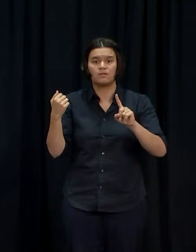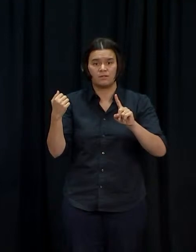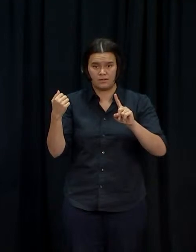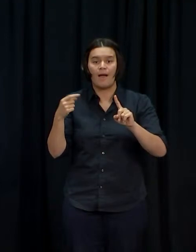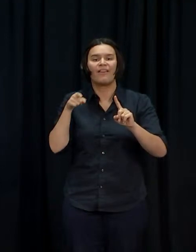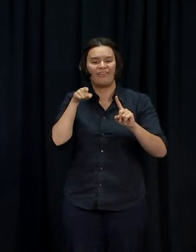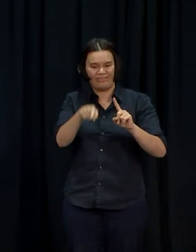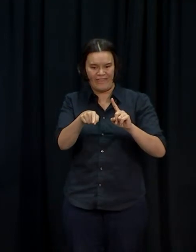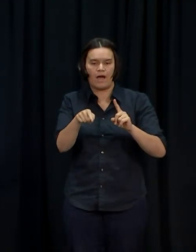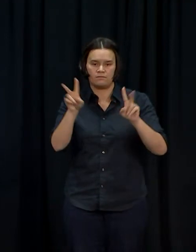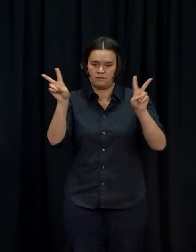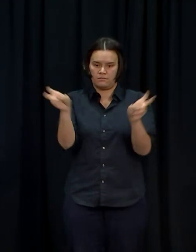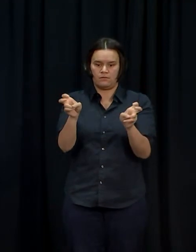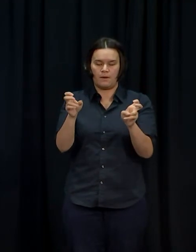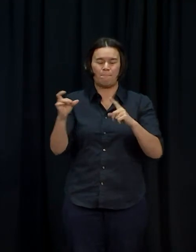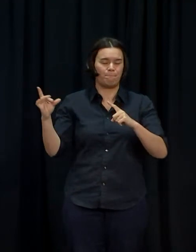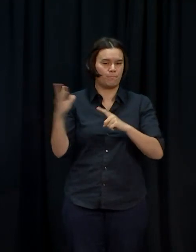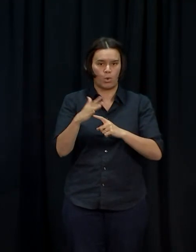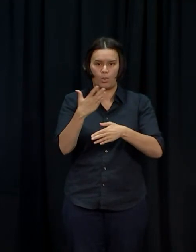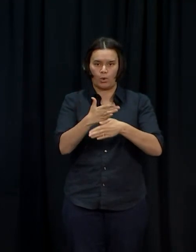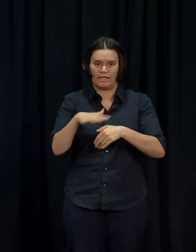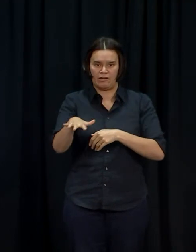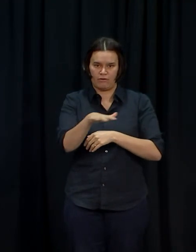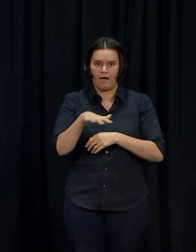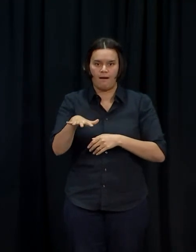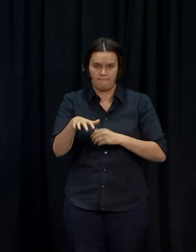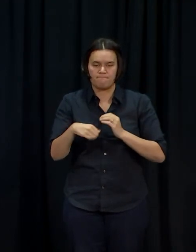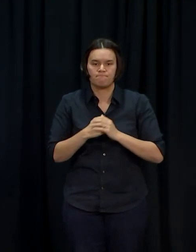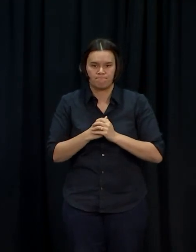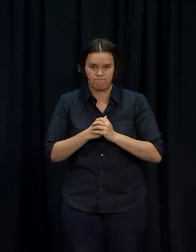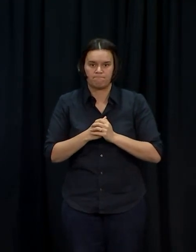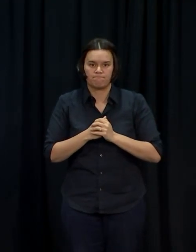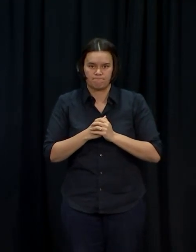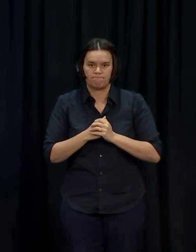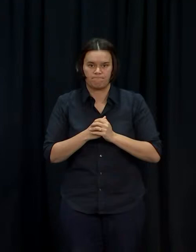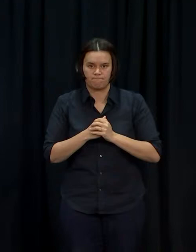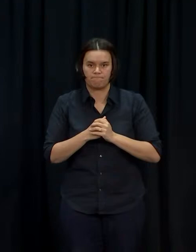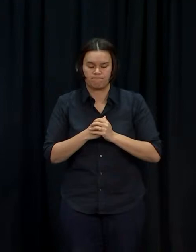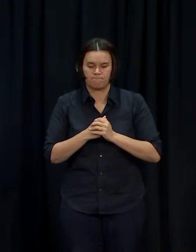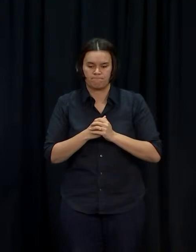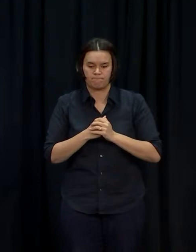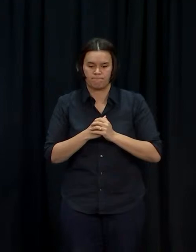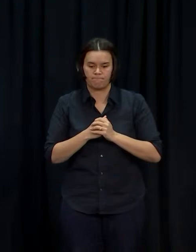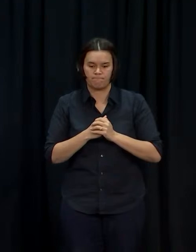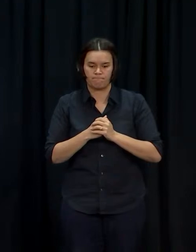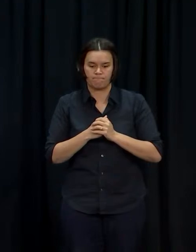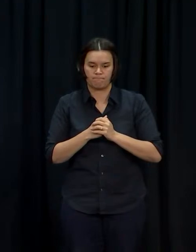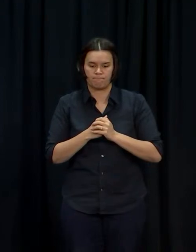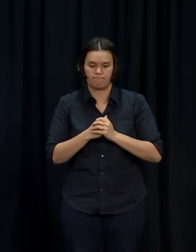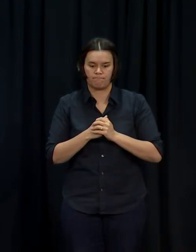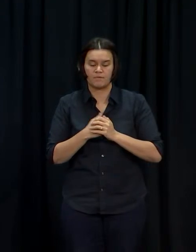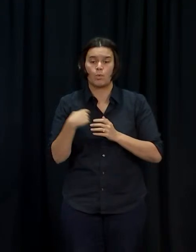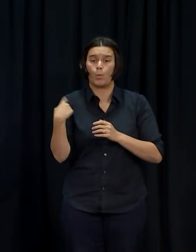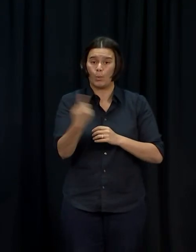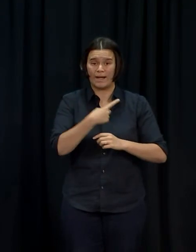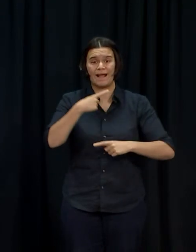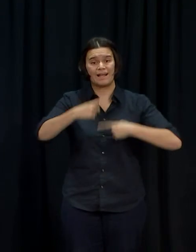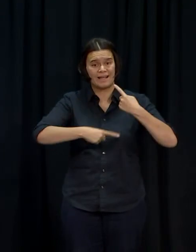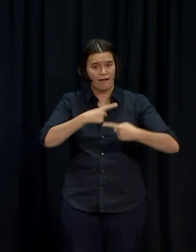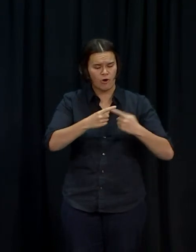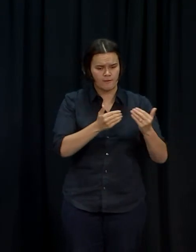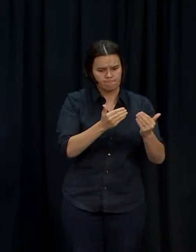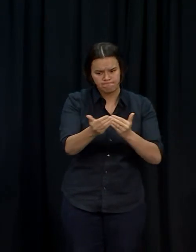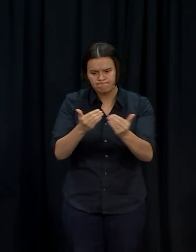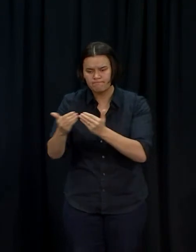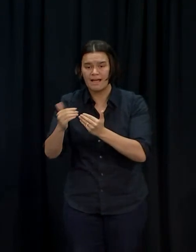Zealanders. This has been the principle of our COVID-19 response right from the beginning. We will continue to manage testing